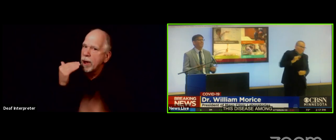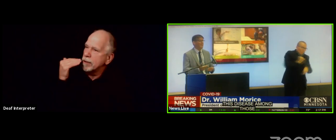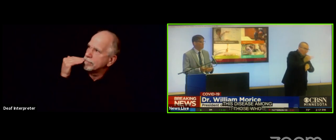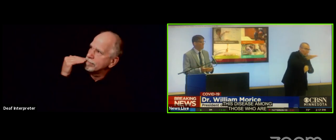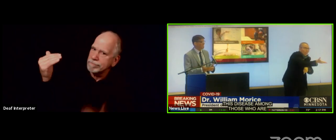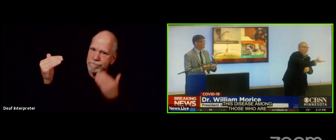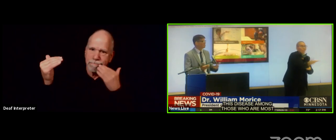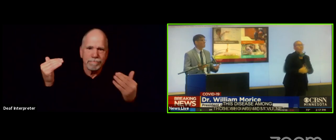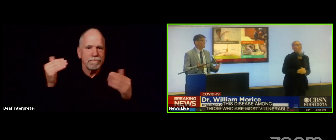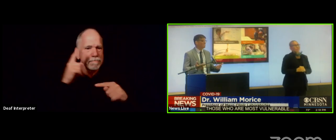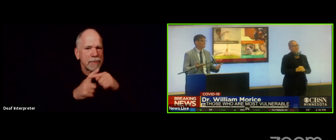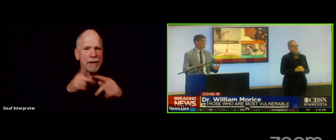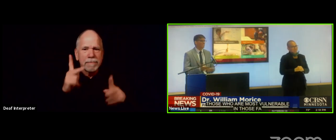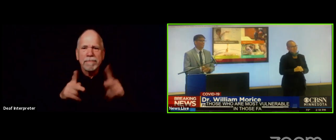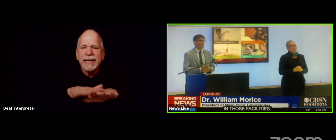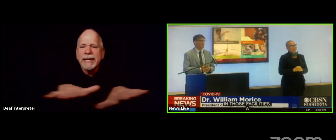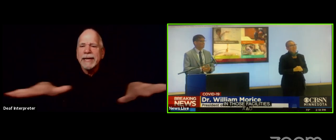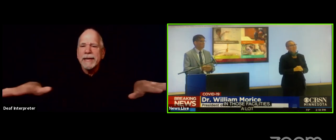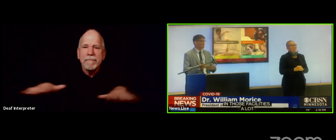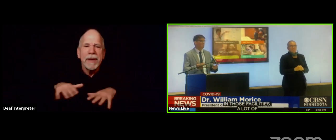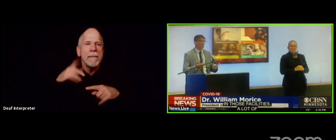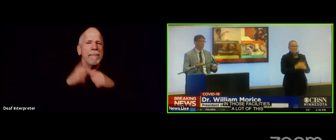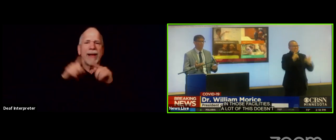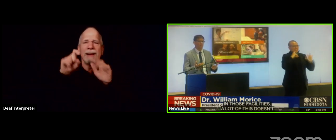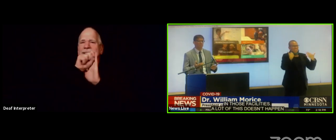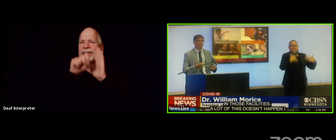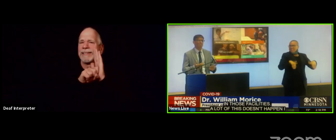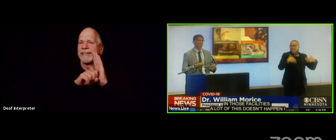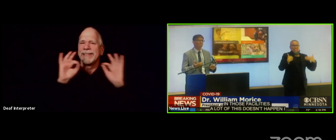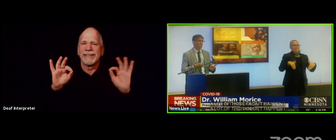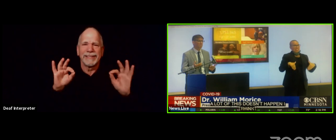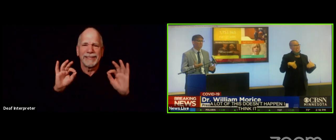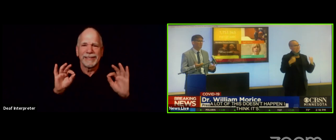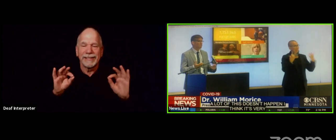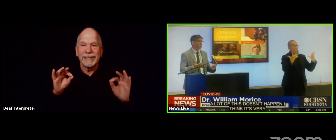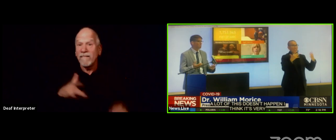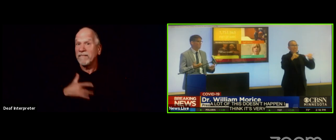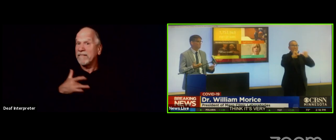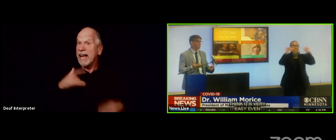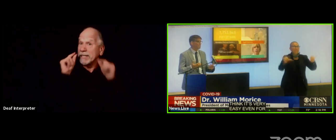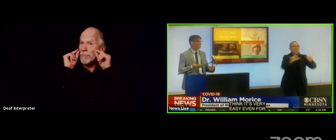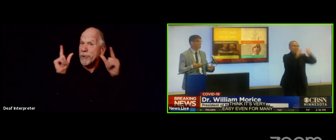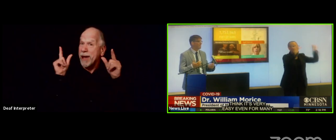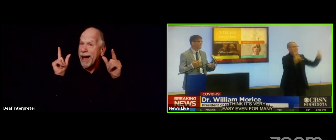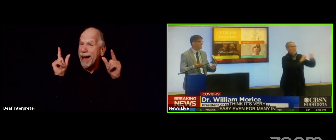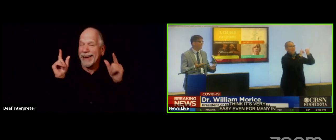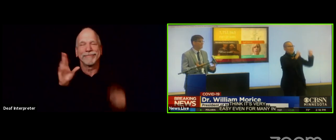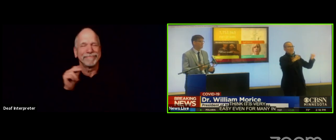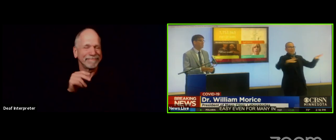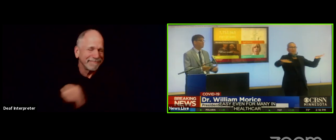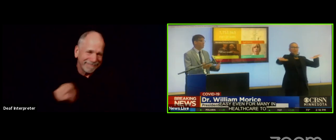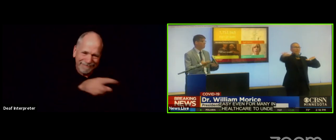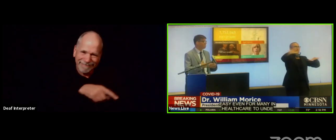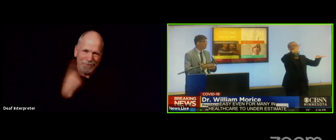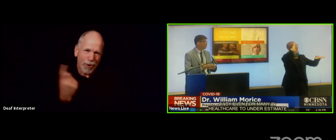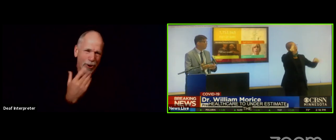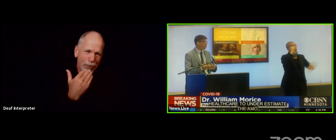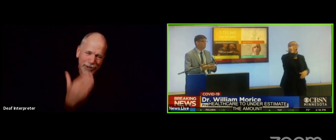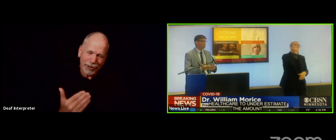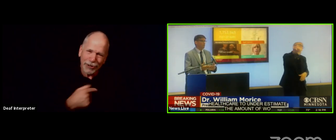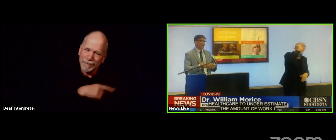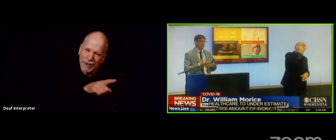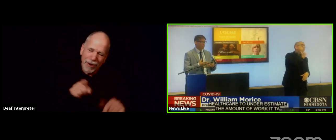doesn't happen. I think it's very easy, even for many in healthcare, to underestimate the amount of work it takes to actually get a test from an